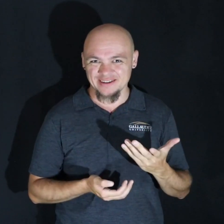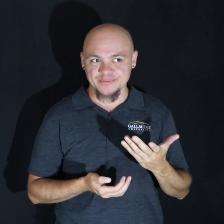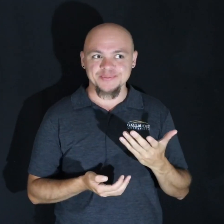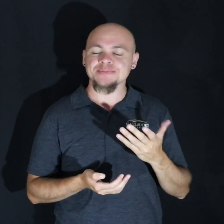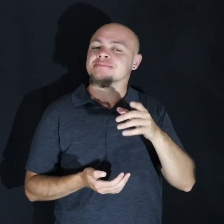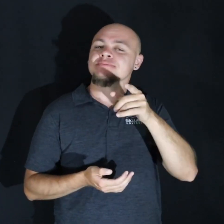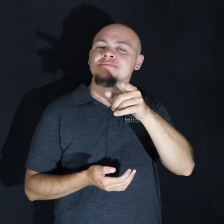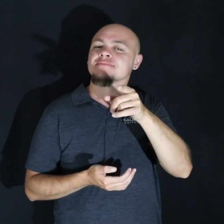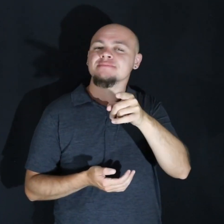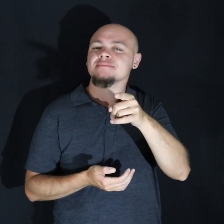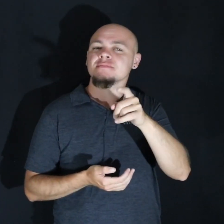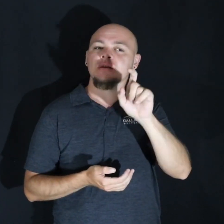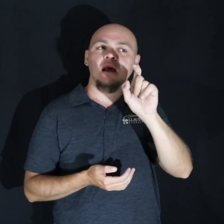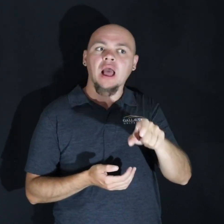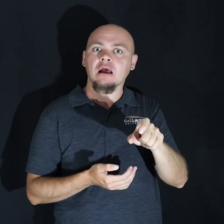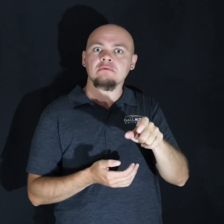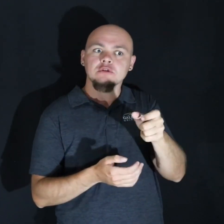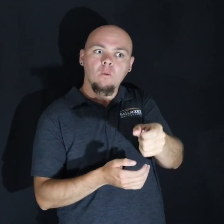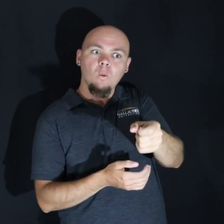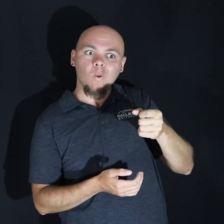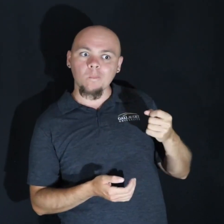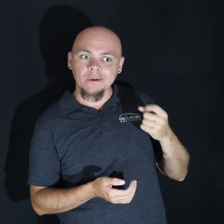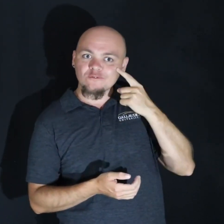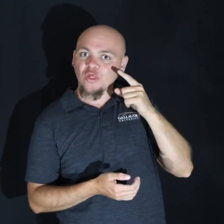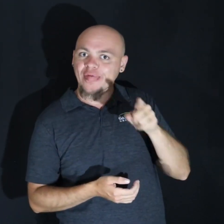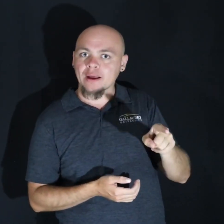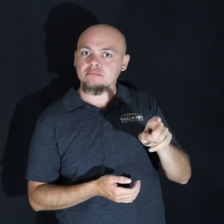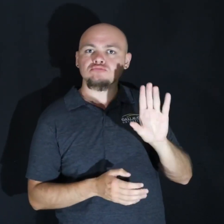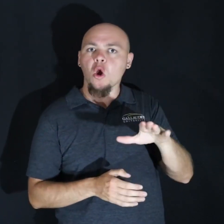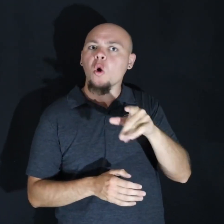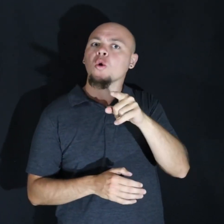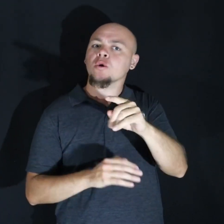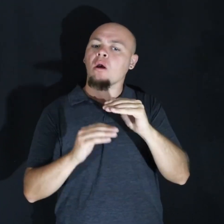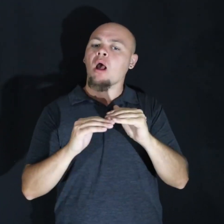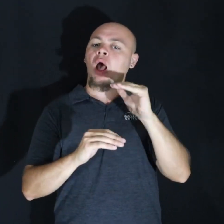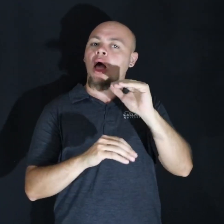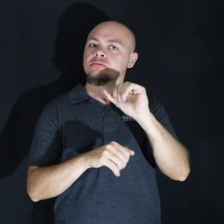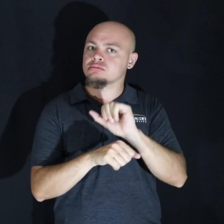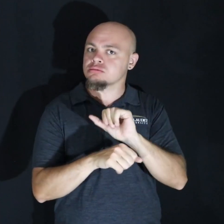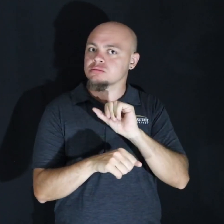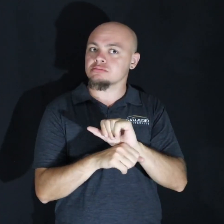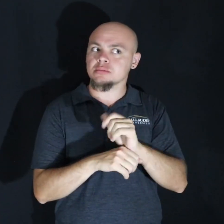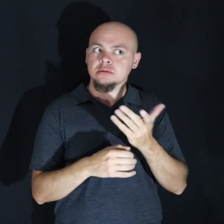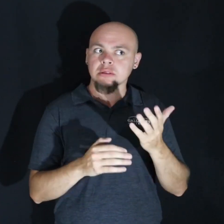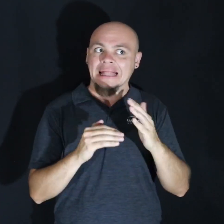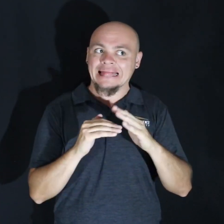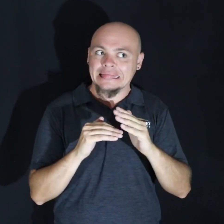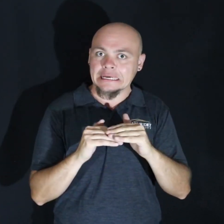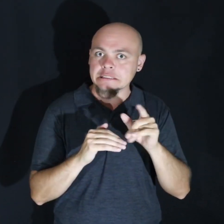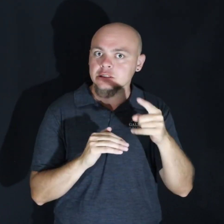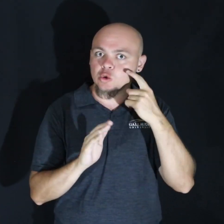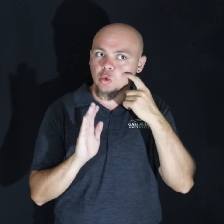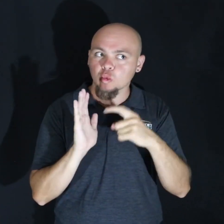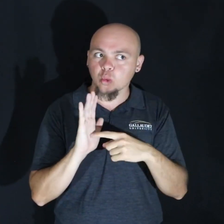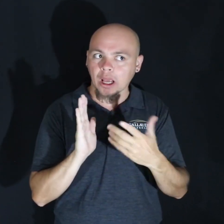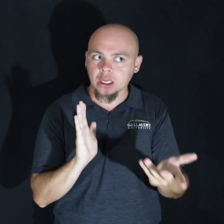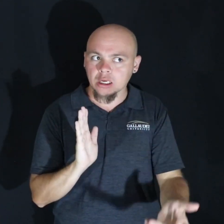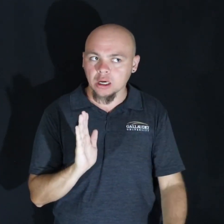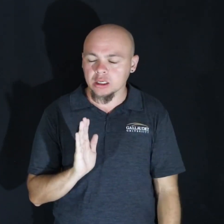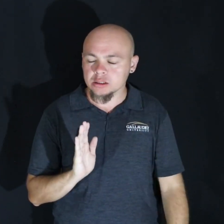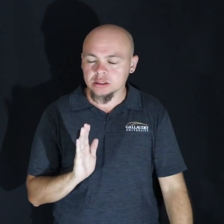Because you didn't have to hold the door open for them, you went above and beyond, and the least they could do is recognize you for